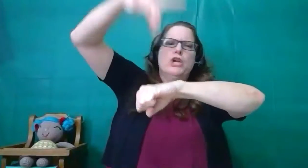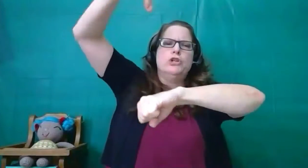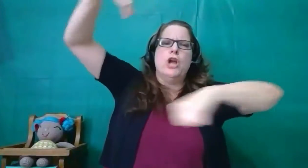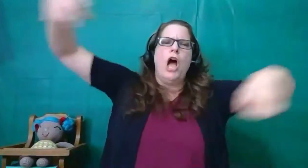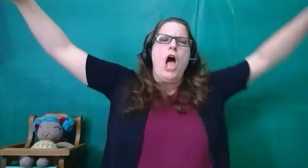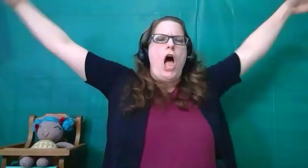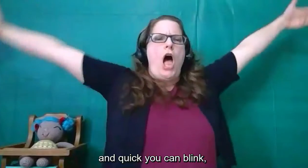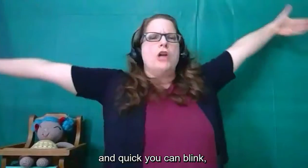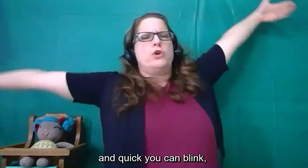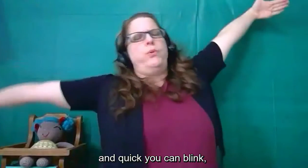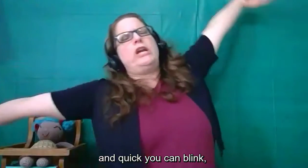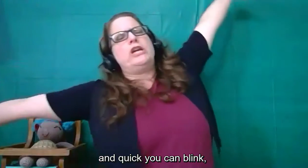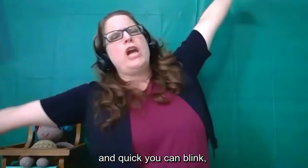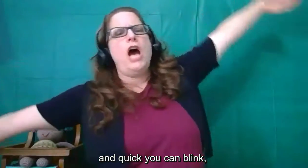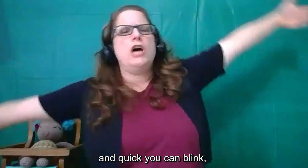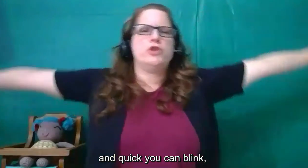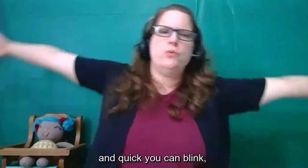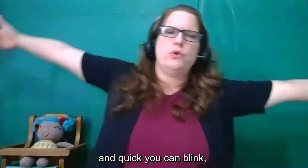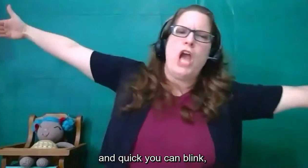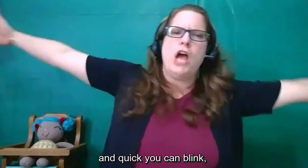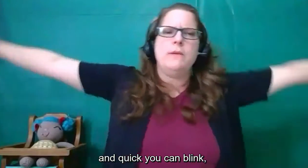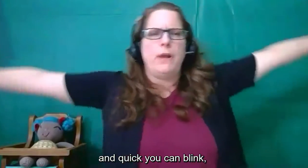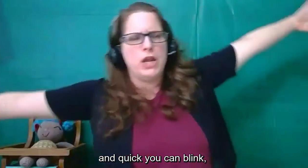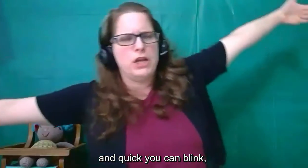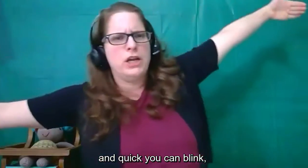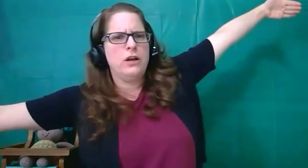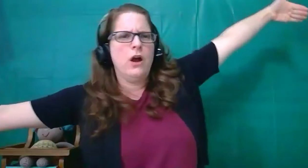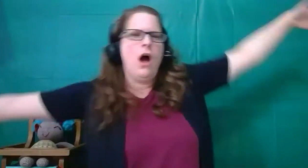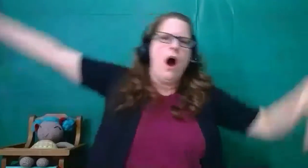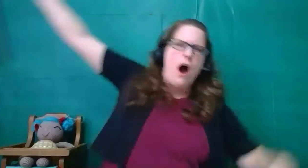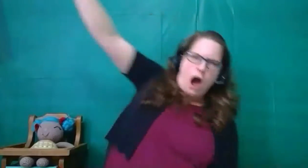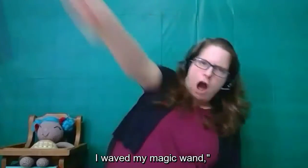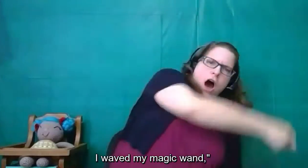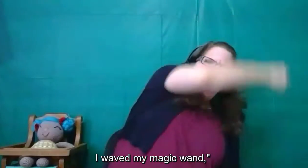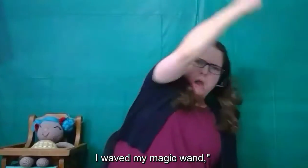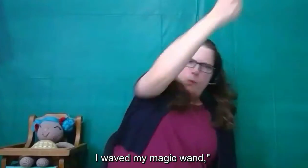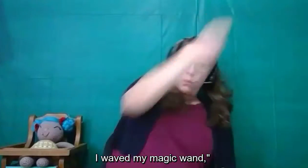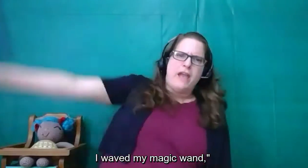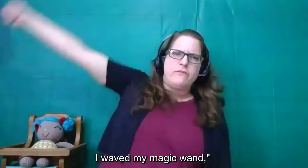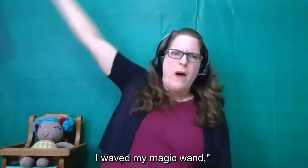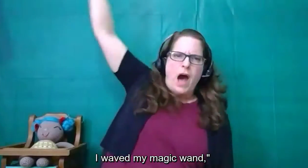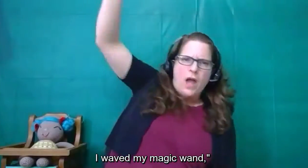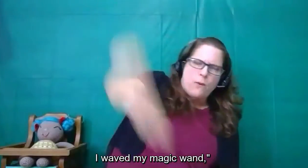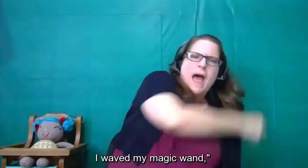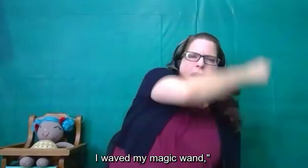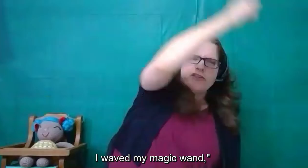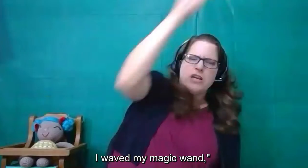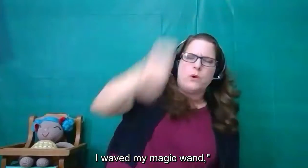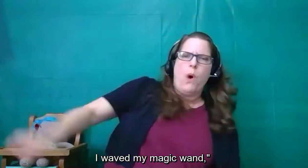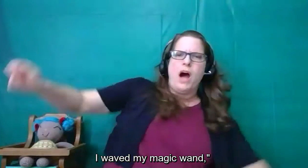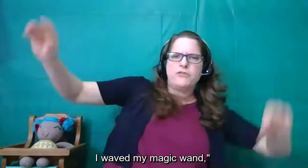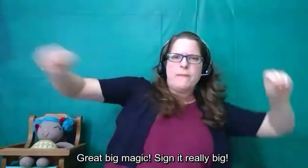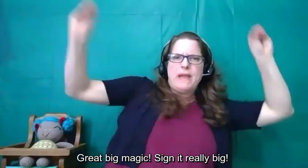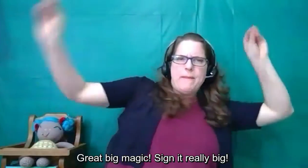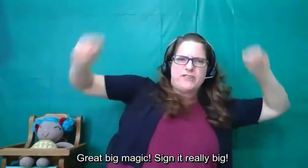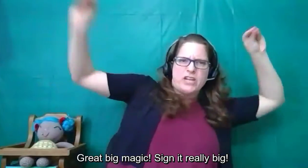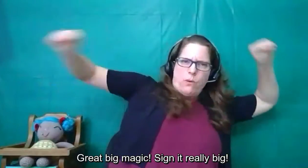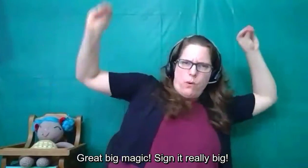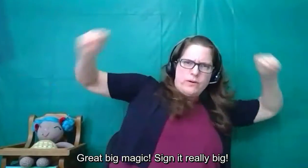pumpkin, and quick as you can blink, I waved my magic wand, great big magic, sign